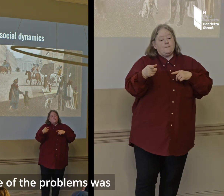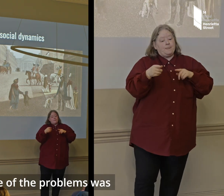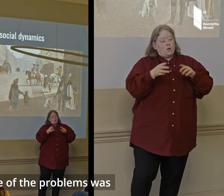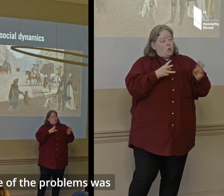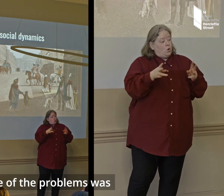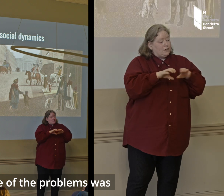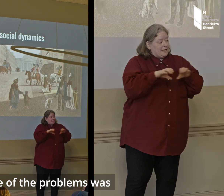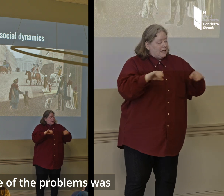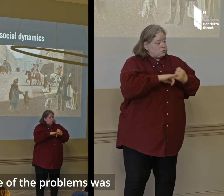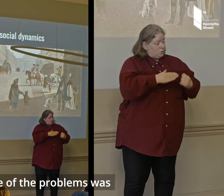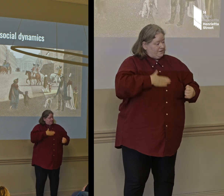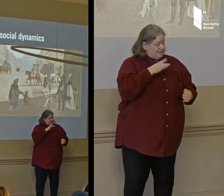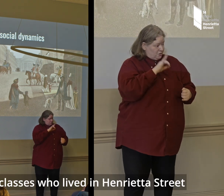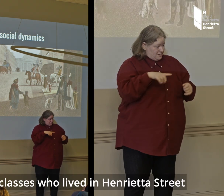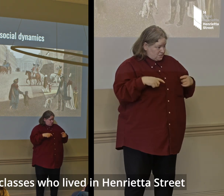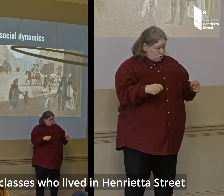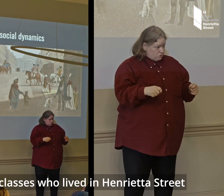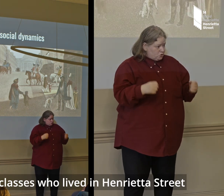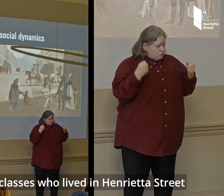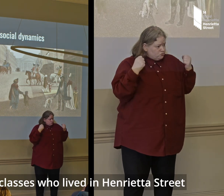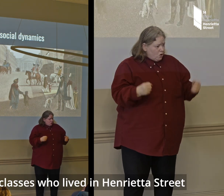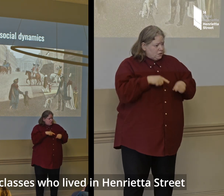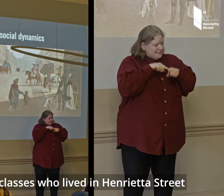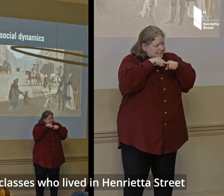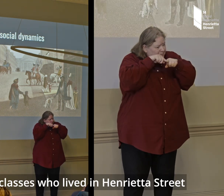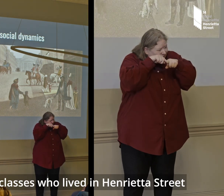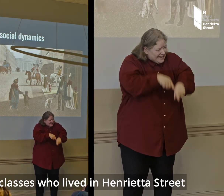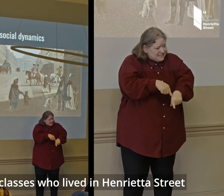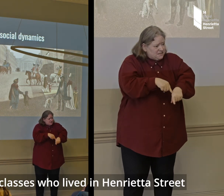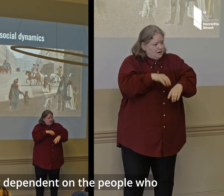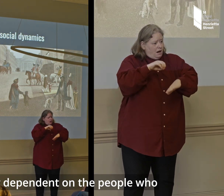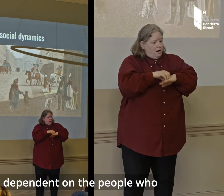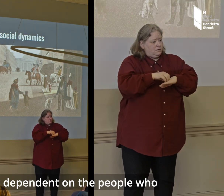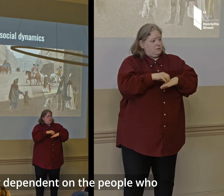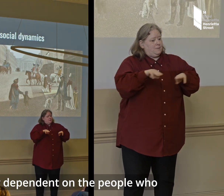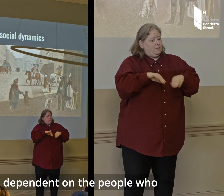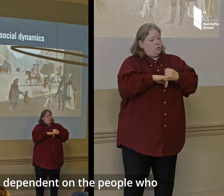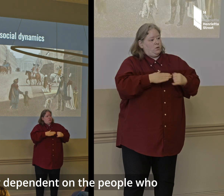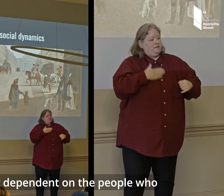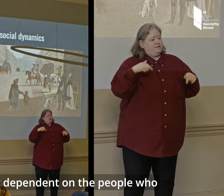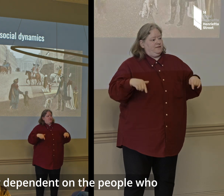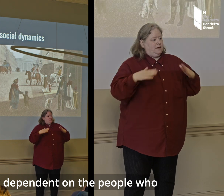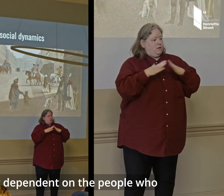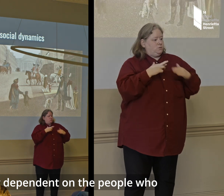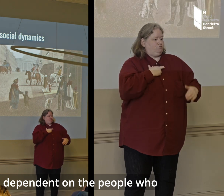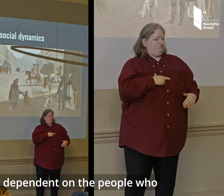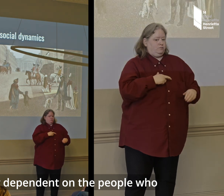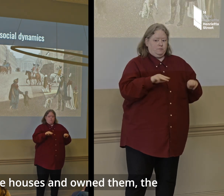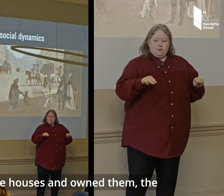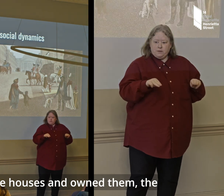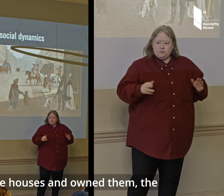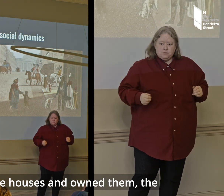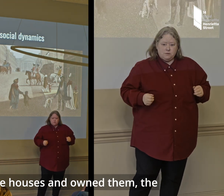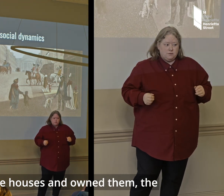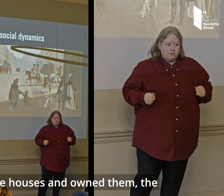One of the problems was that the working classes who lived in Henrietta Street were hugely dependent on the people who